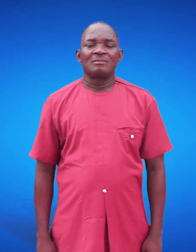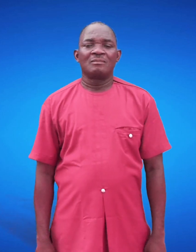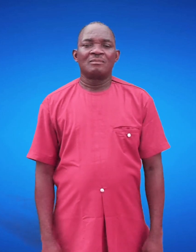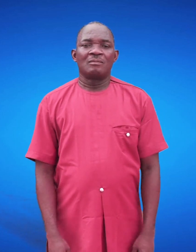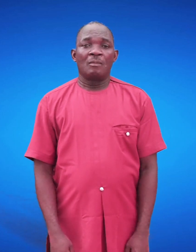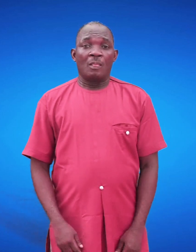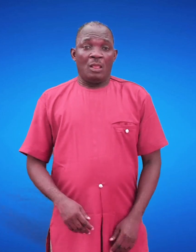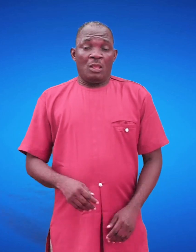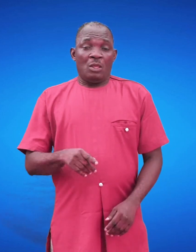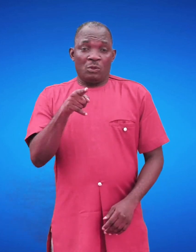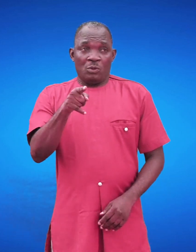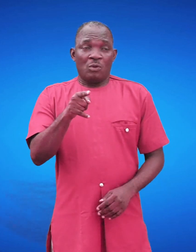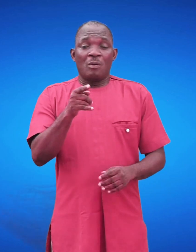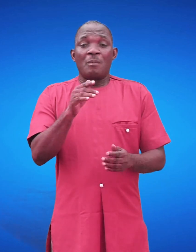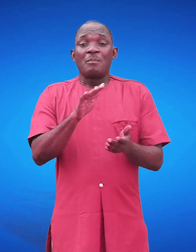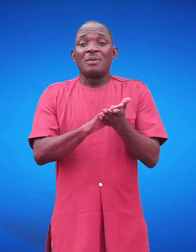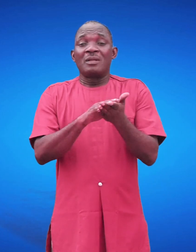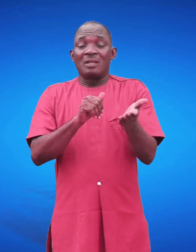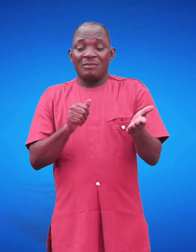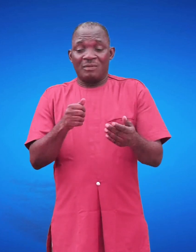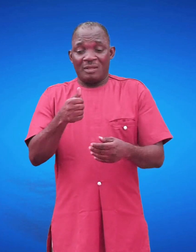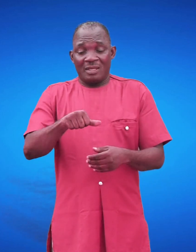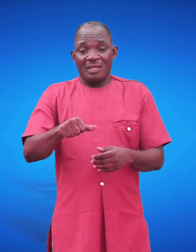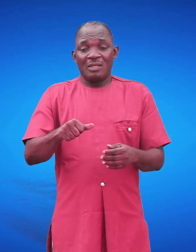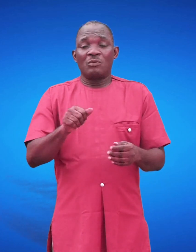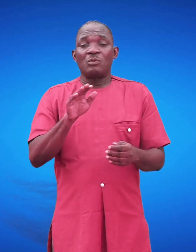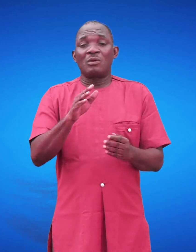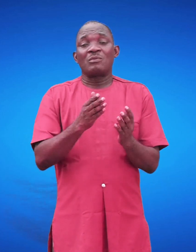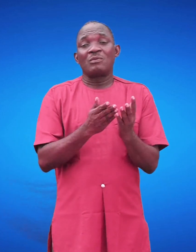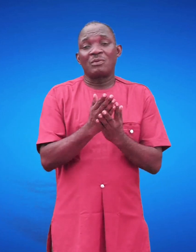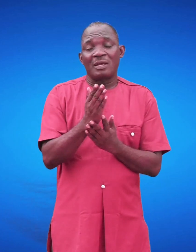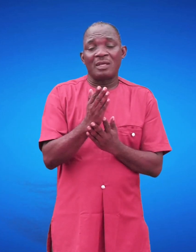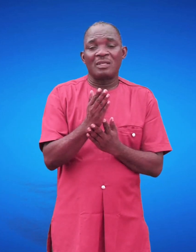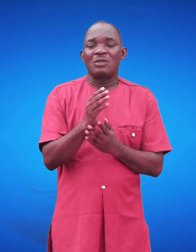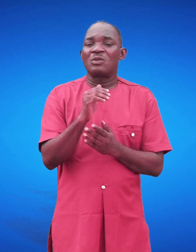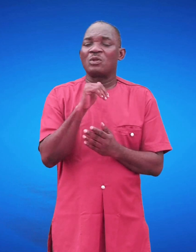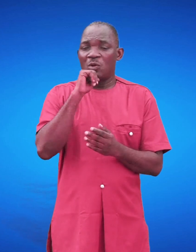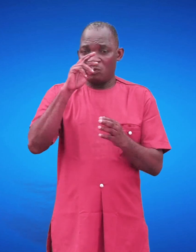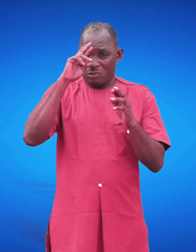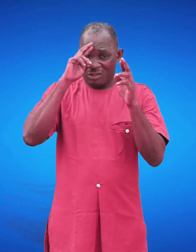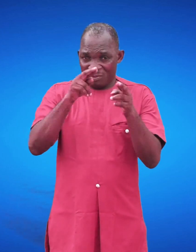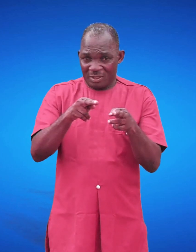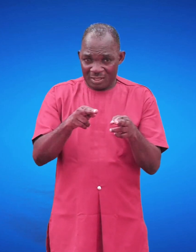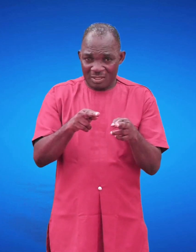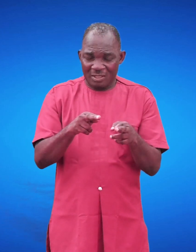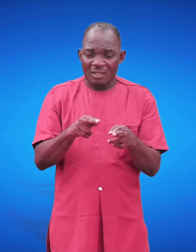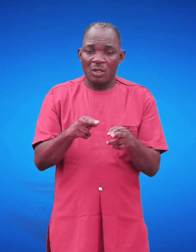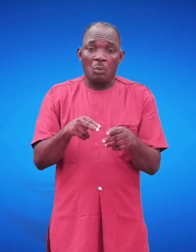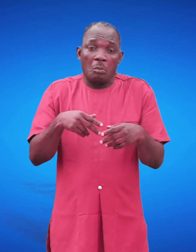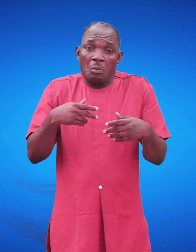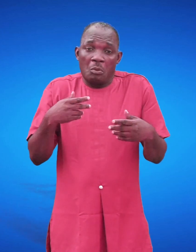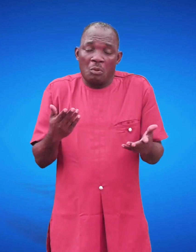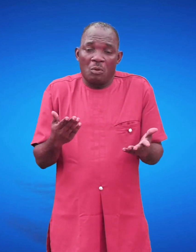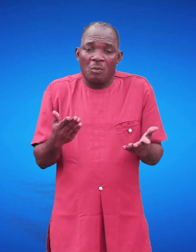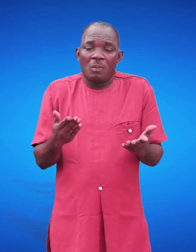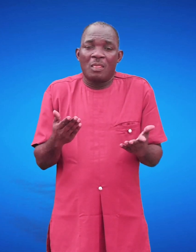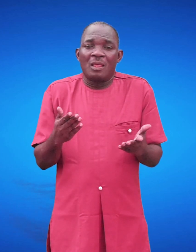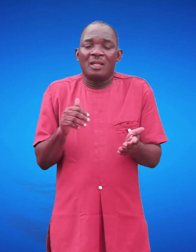If you believe any of your rights have not been respected or that the LEAP